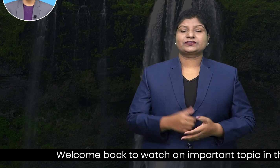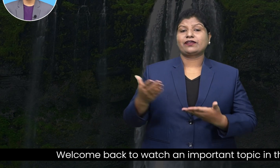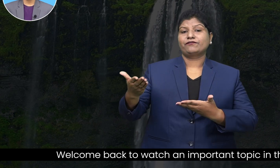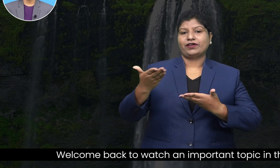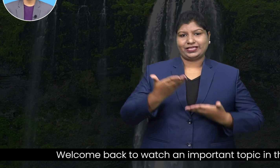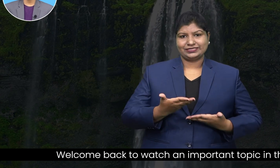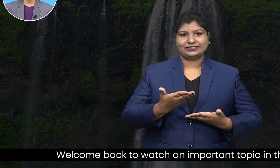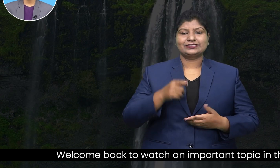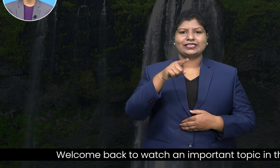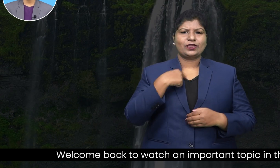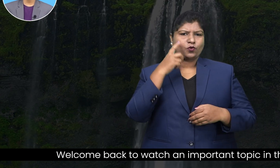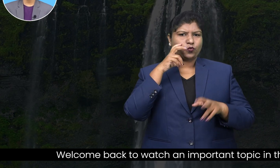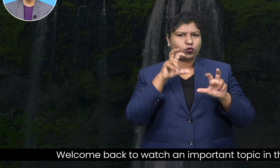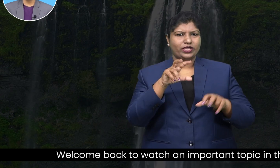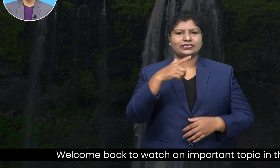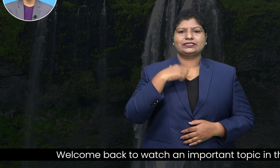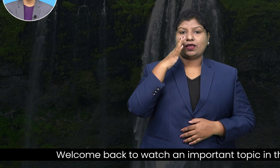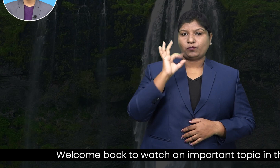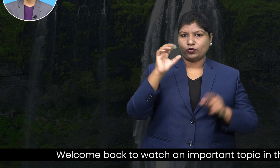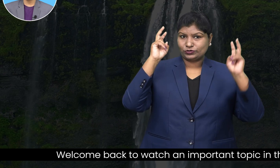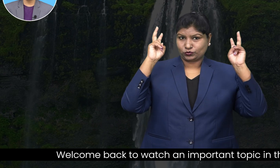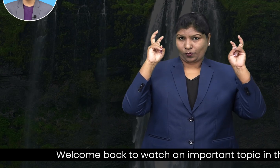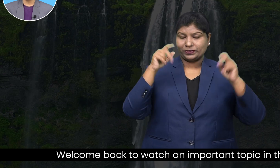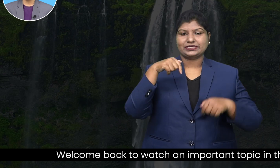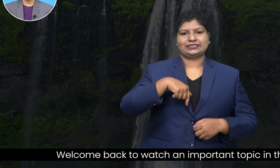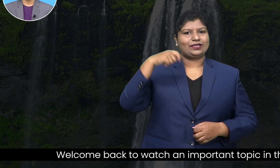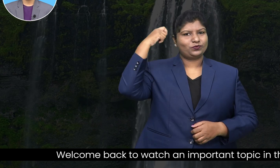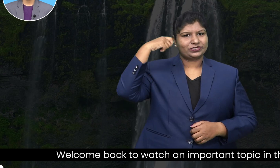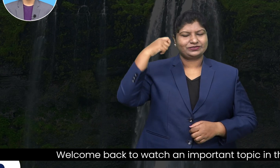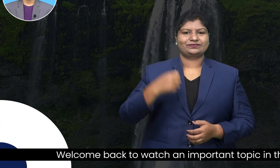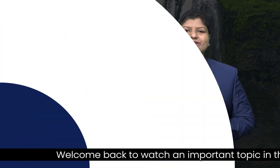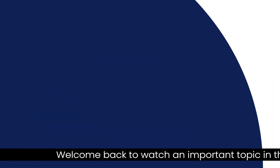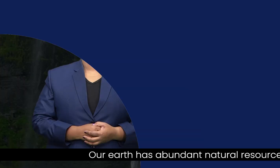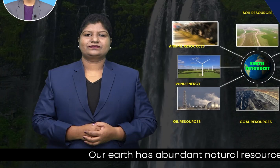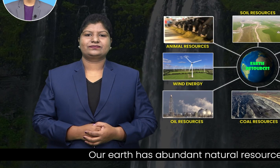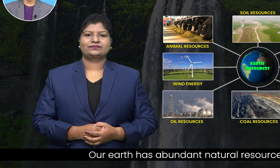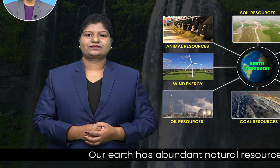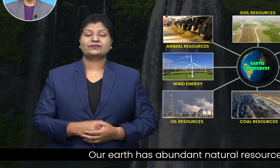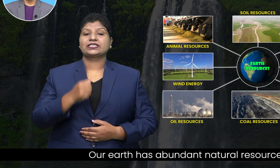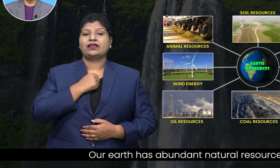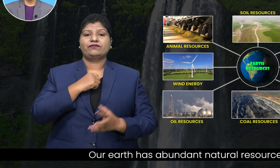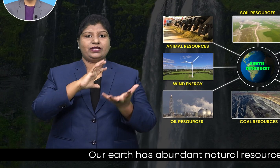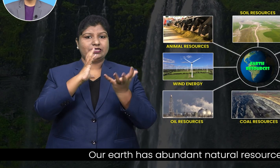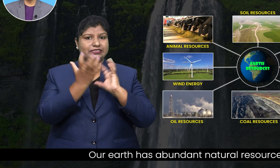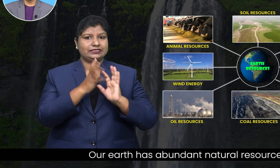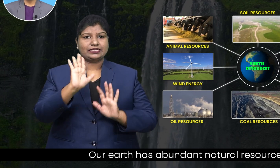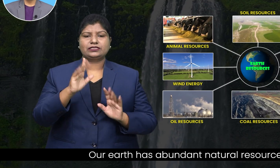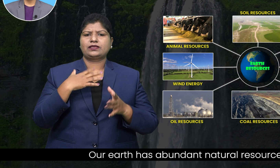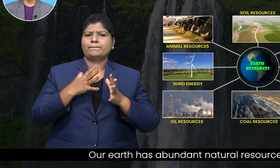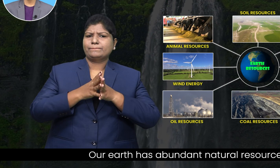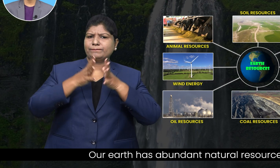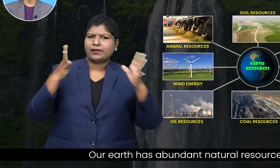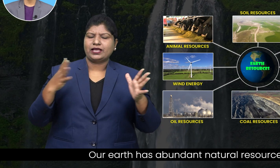Welcome back to watch an important topic in this video. Our earth has